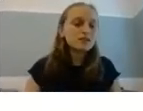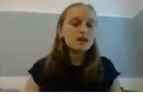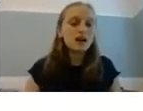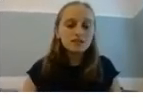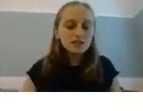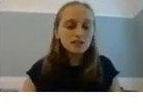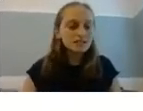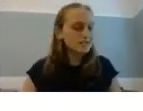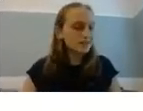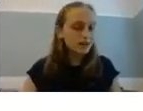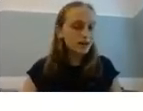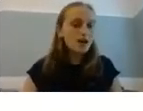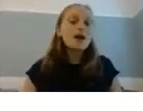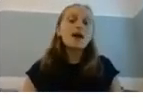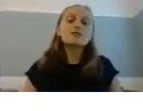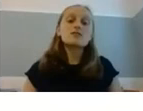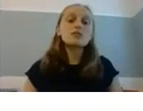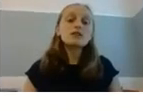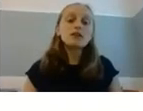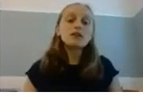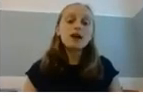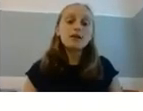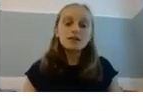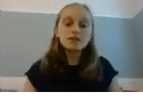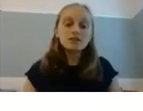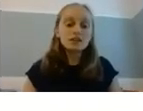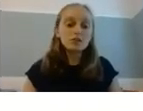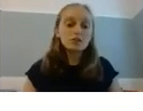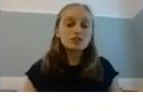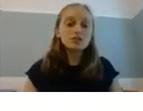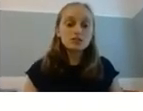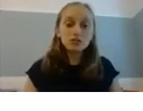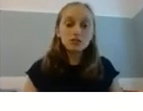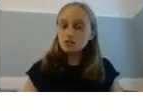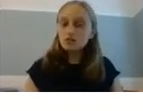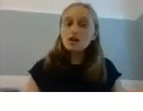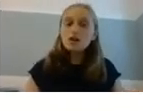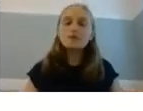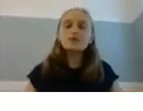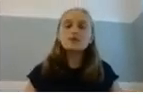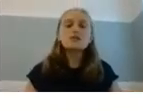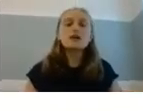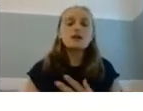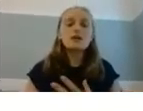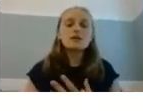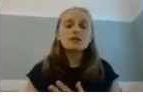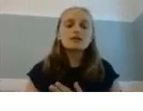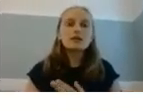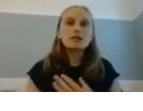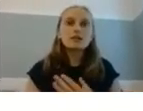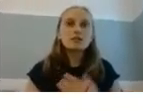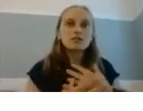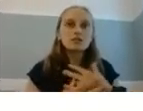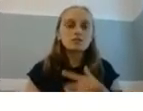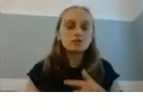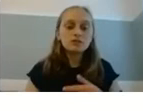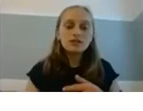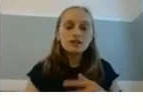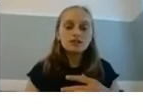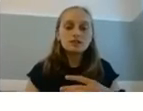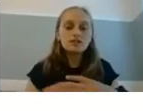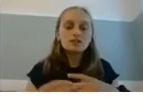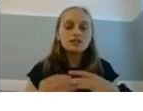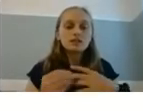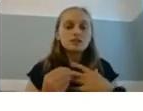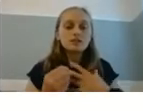friends, holidays, etc. And so one common way of teaching was to use song. Because American Sign Language is so music-like